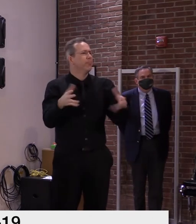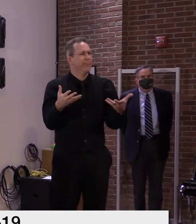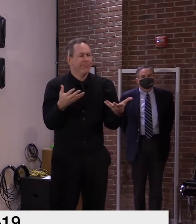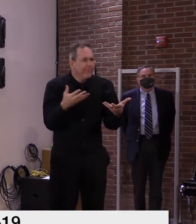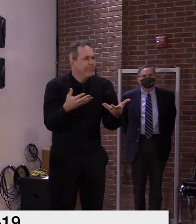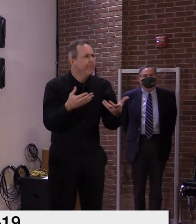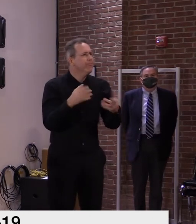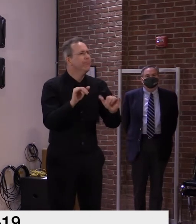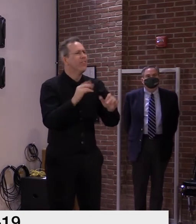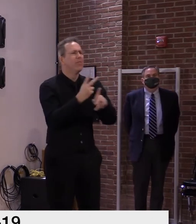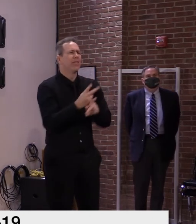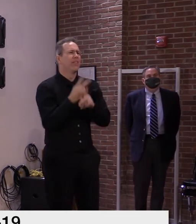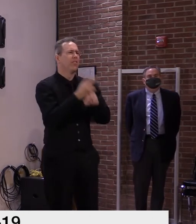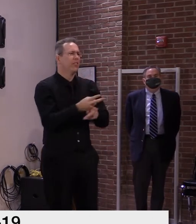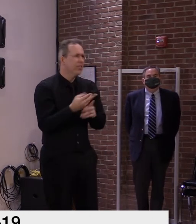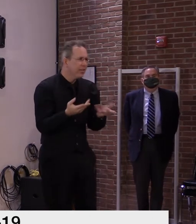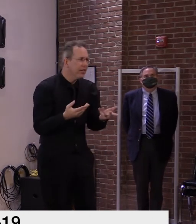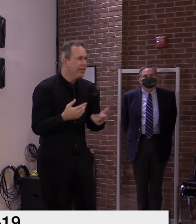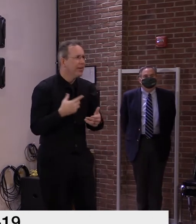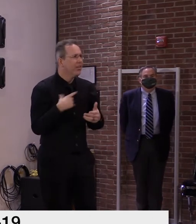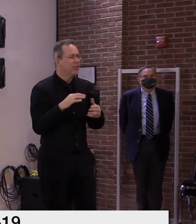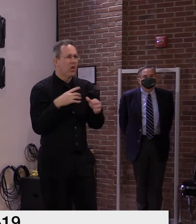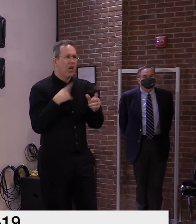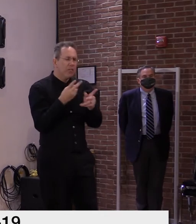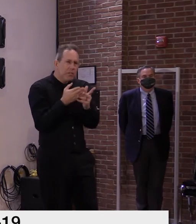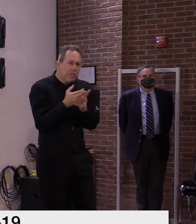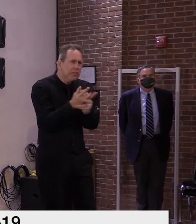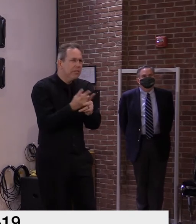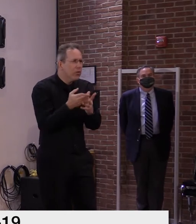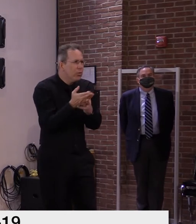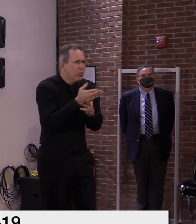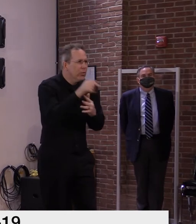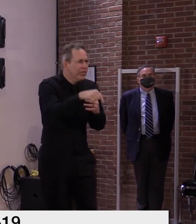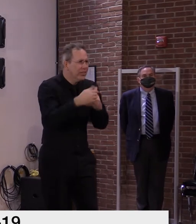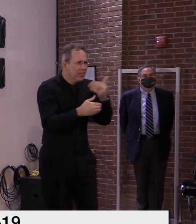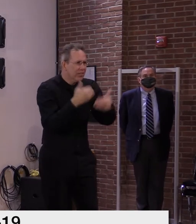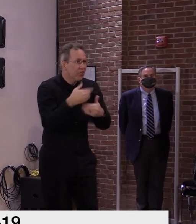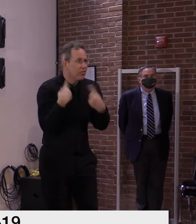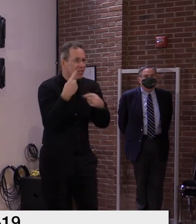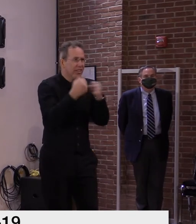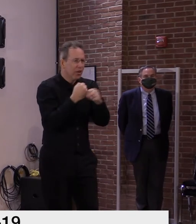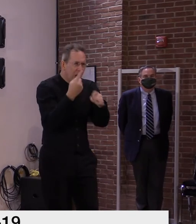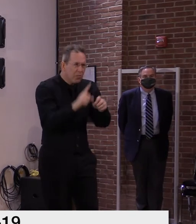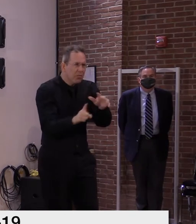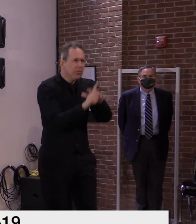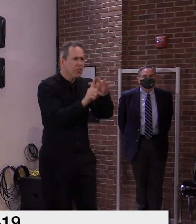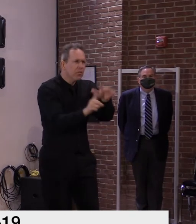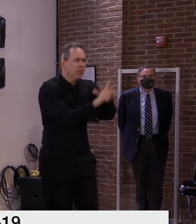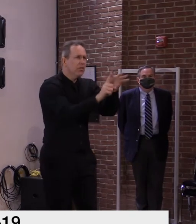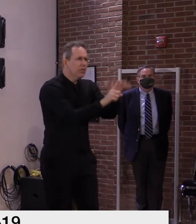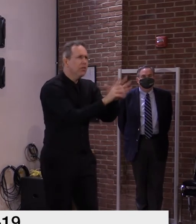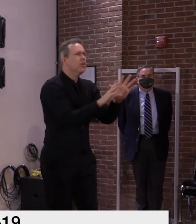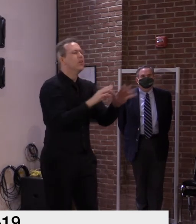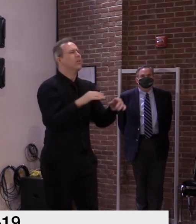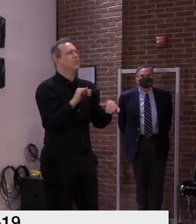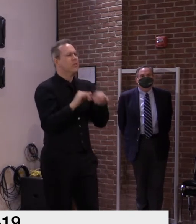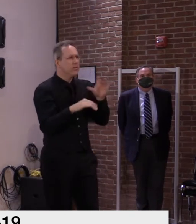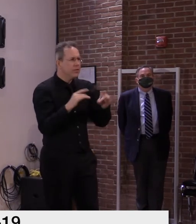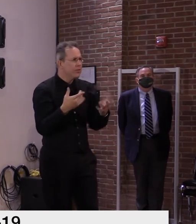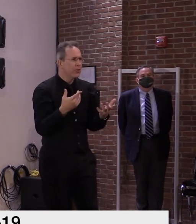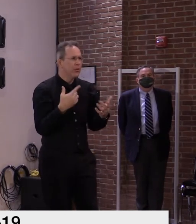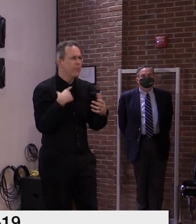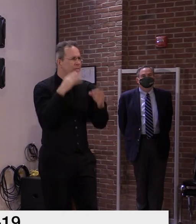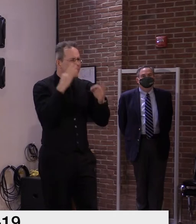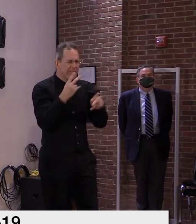facilities throughout the pandemic. We have to find a way to make sure that we can stop